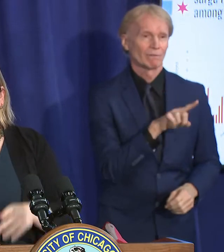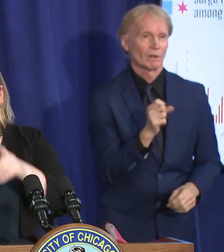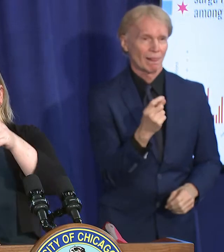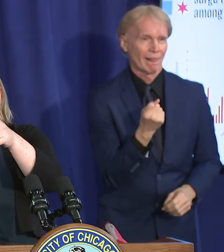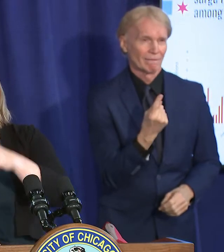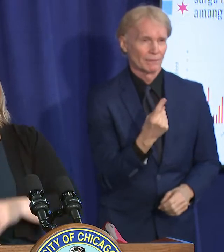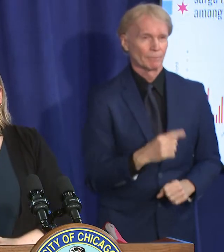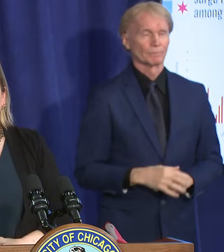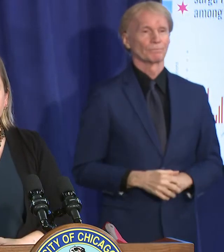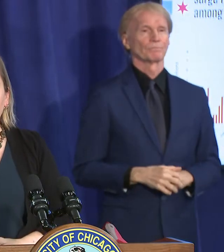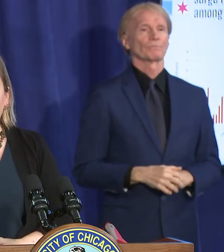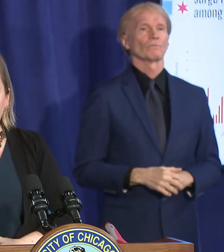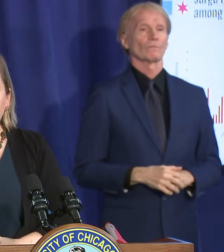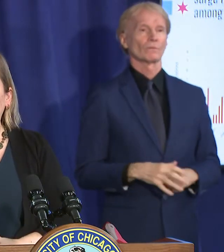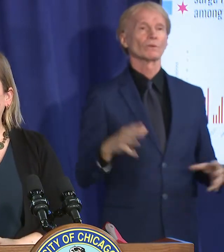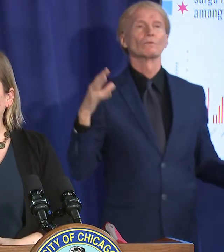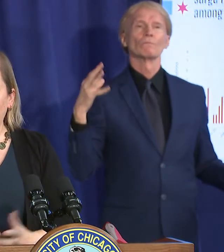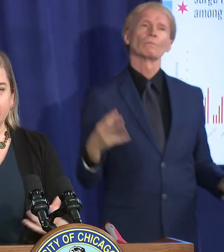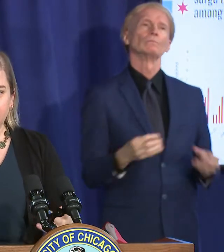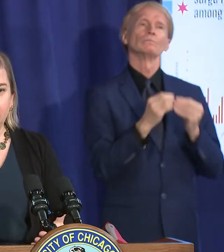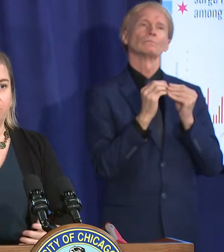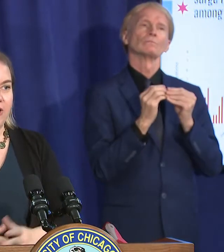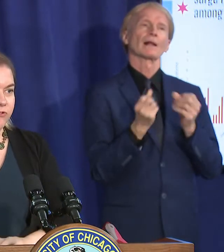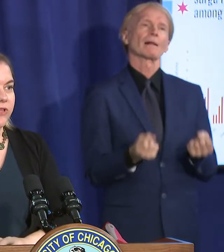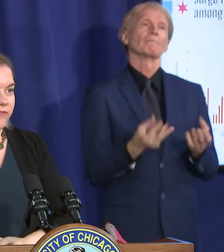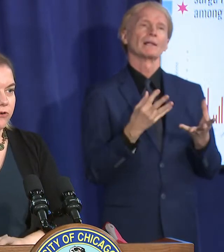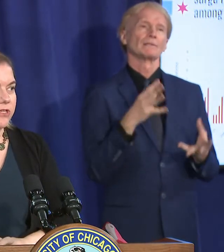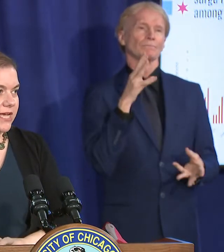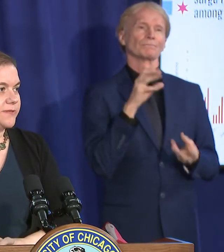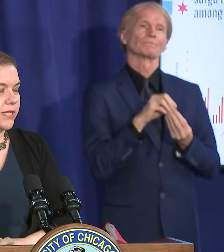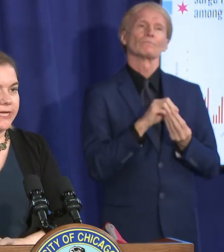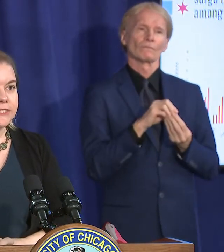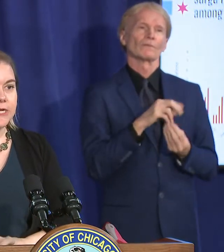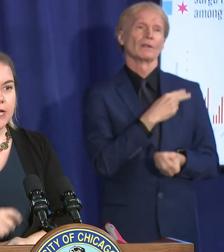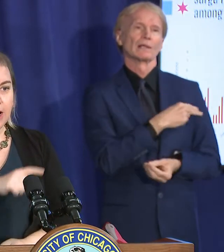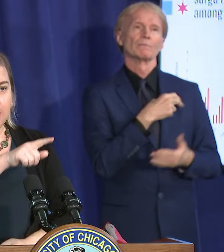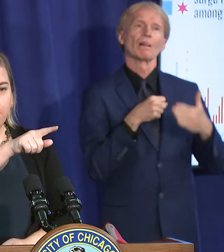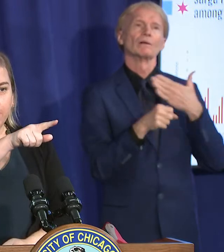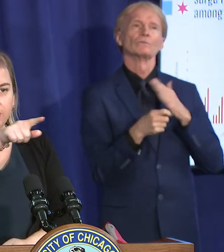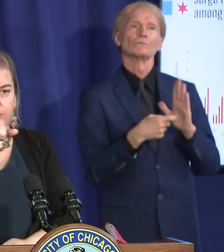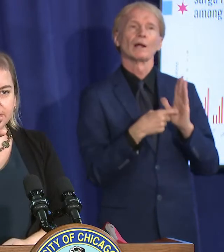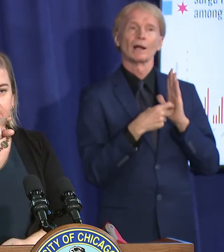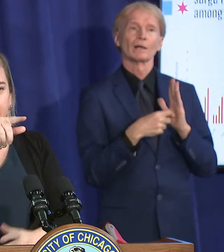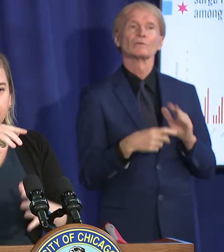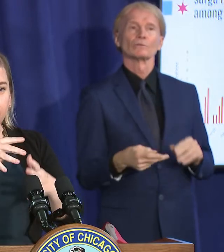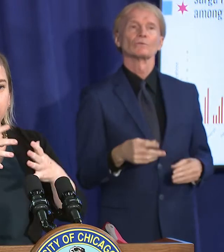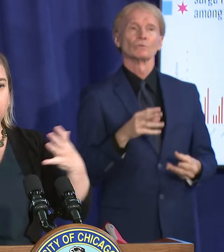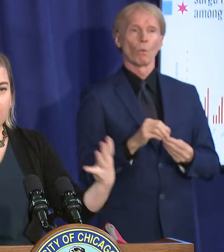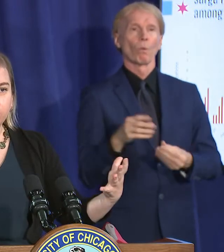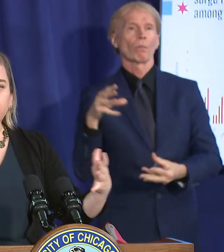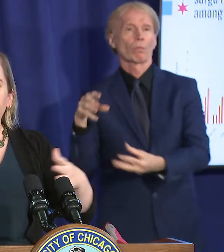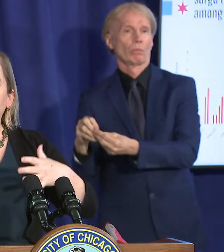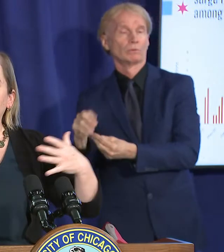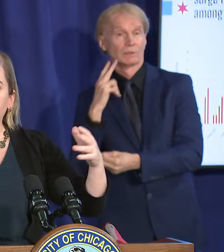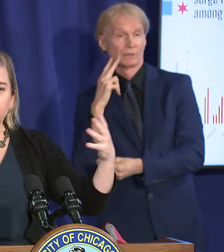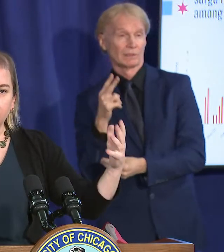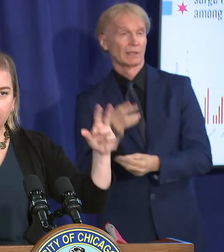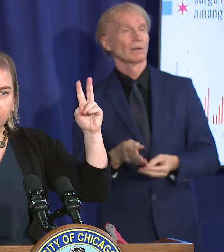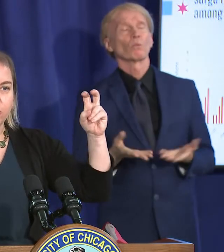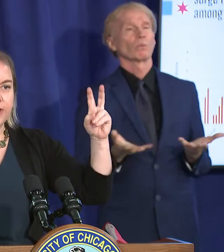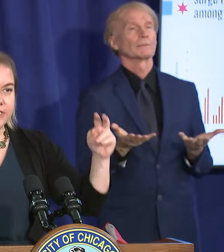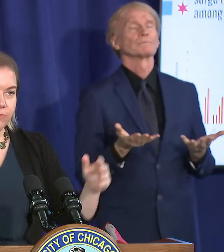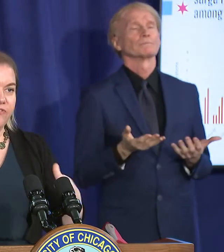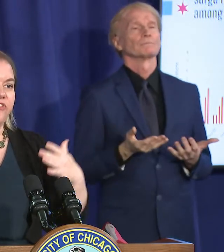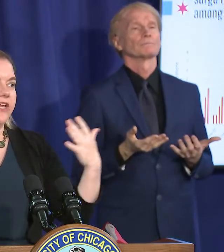had 2 examples in total of vaccinated 5 to 11-year-olds hospitalized. But you see that generally,